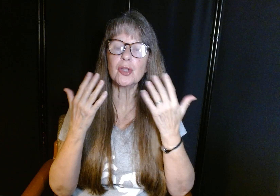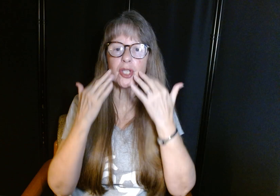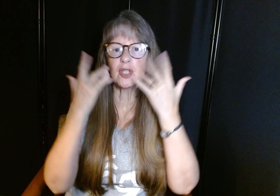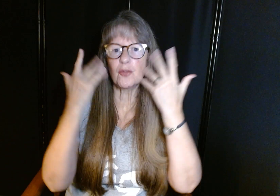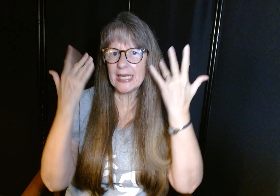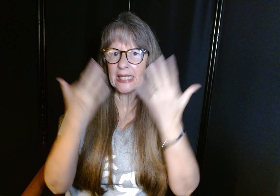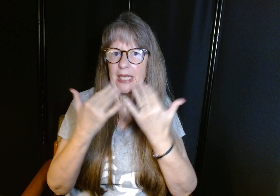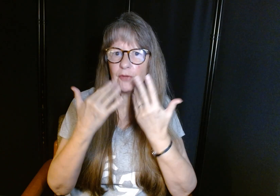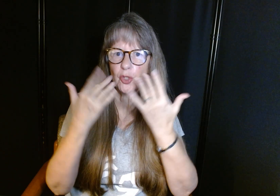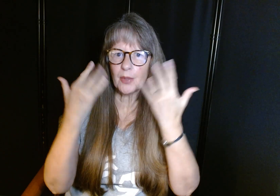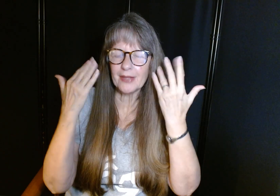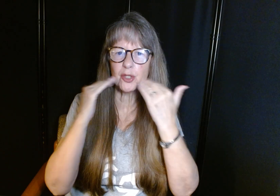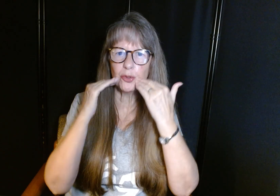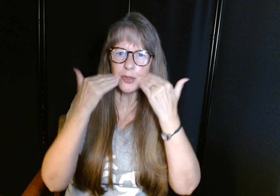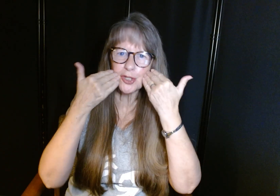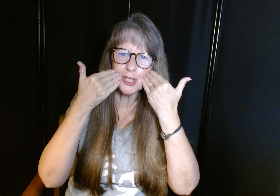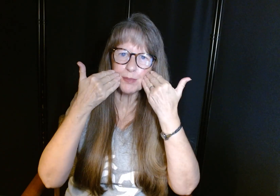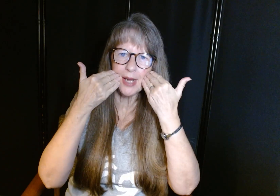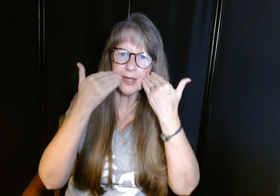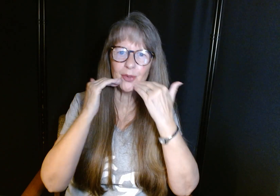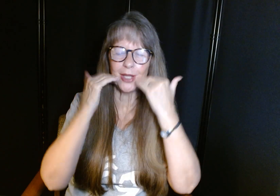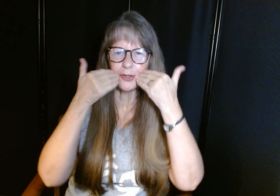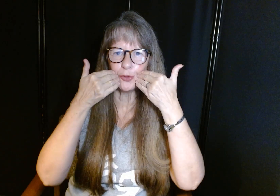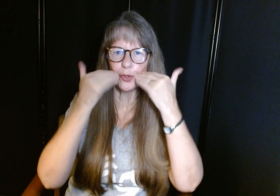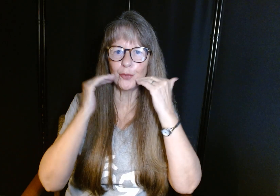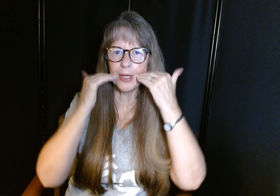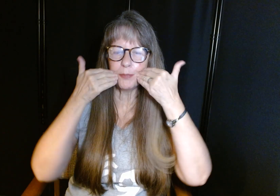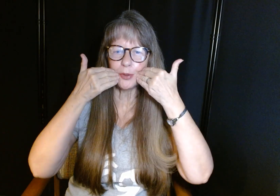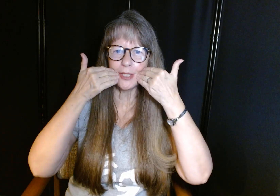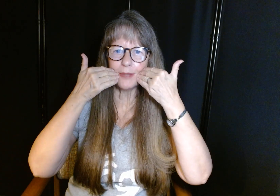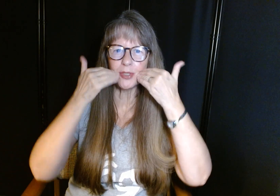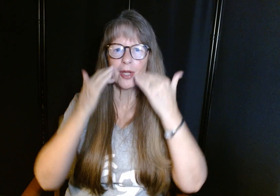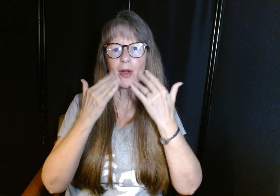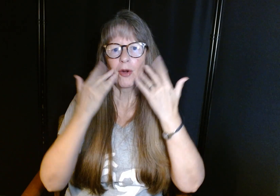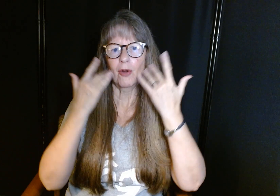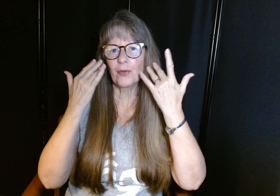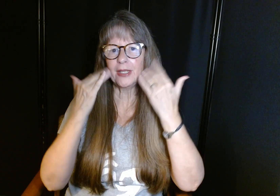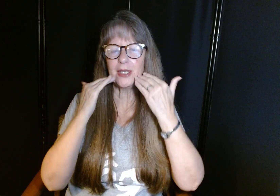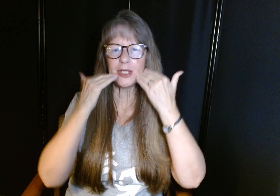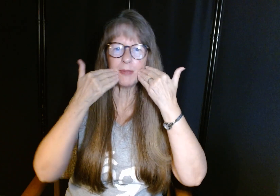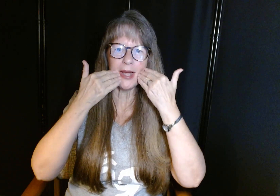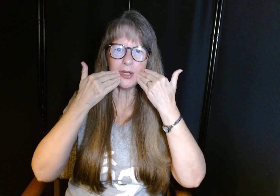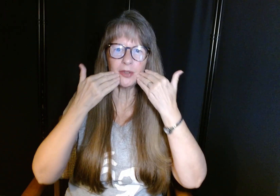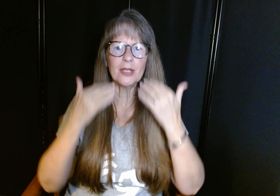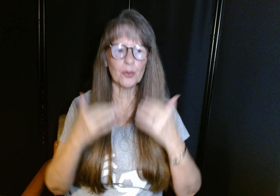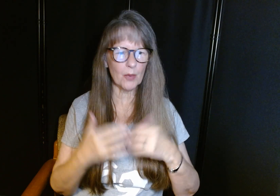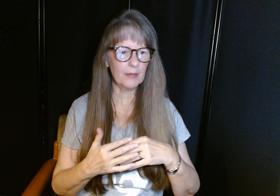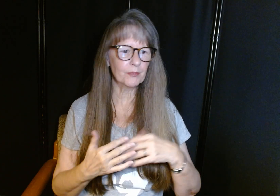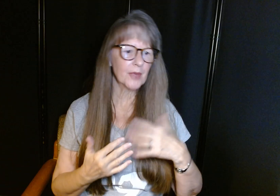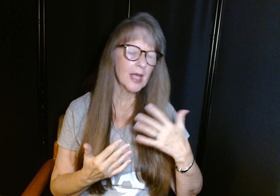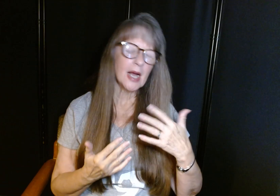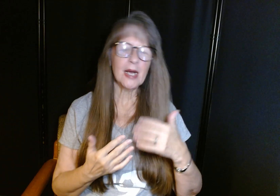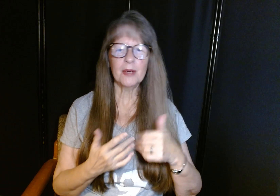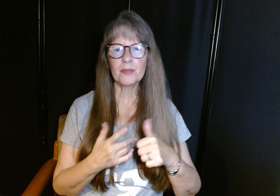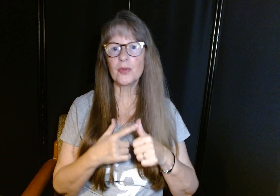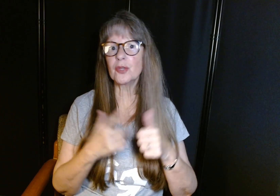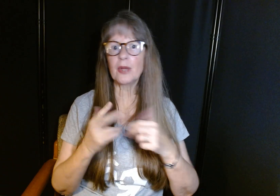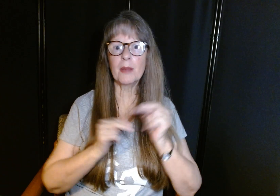is friendly. If you do it like this, and you can just smile like that, you curving up your lips, or friendly smile, either one. So these are kind of